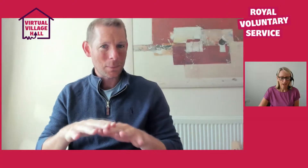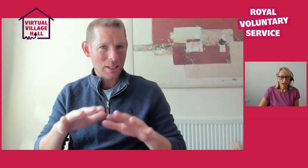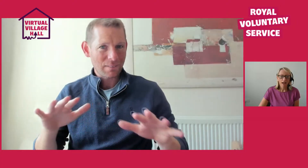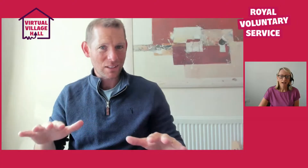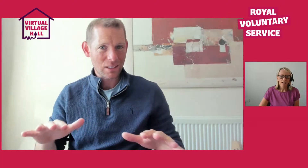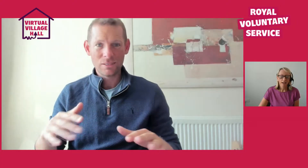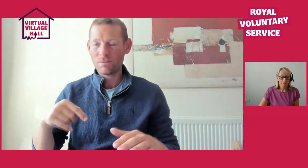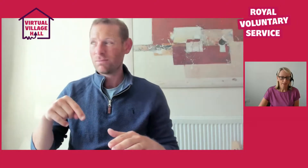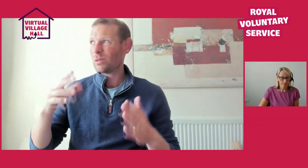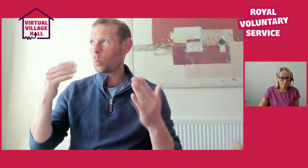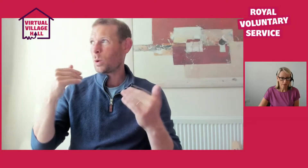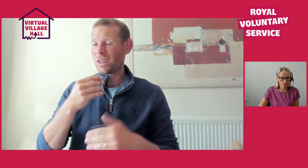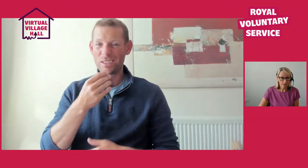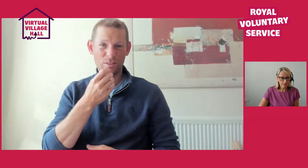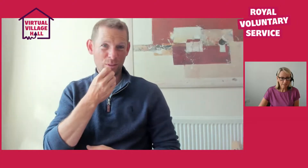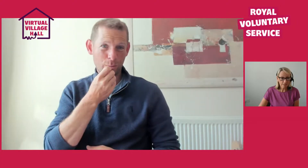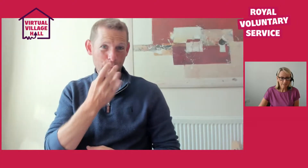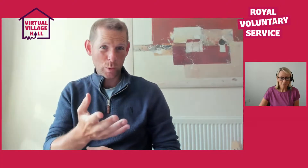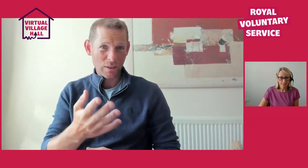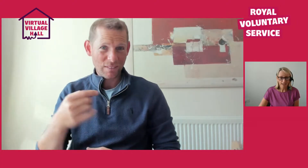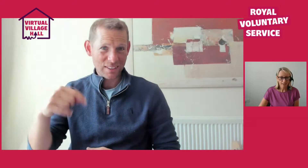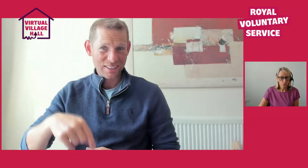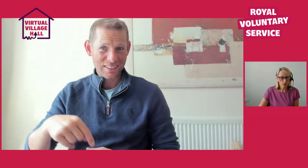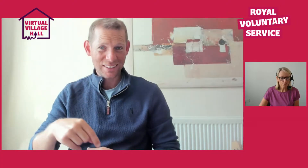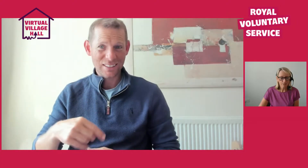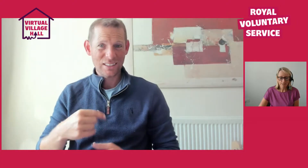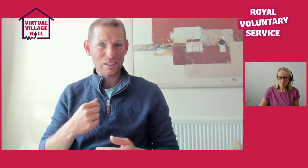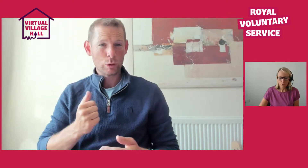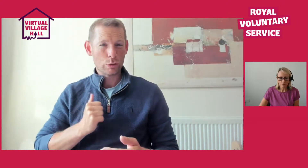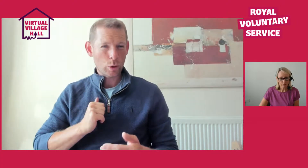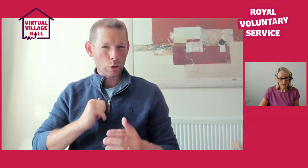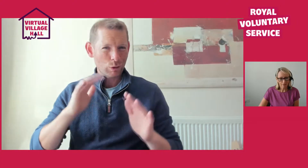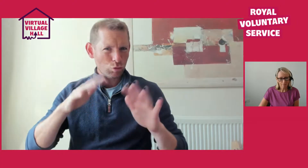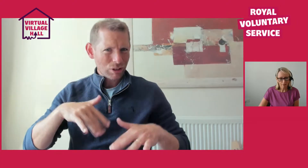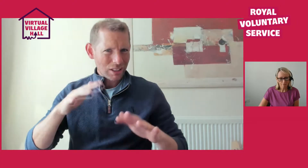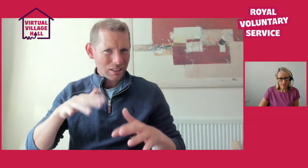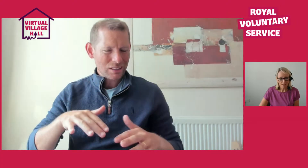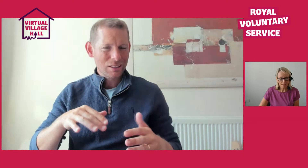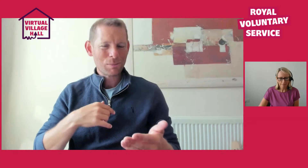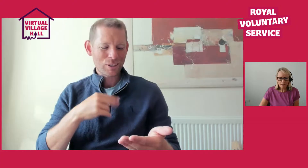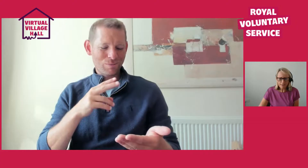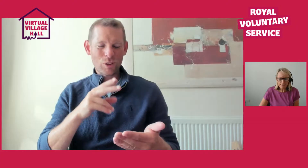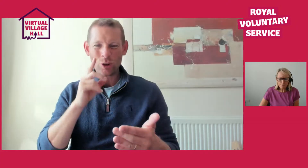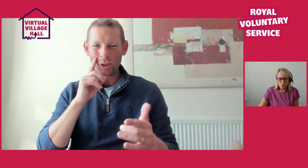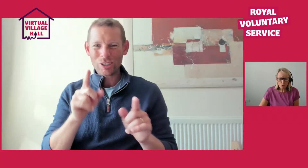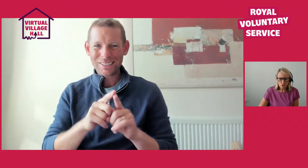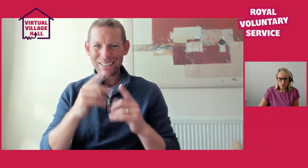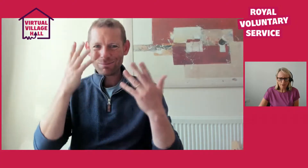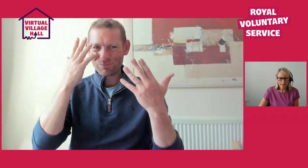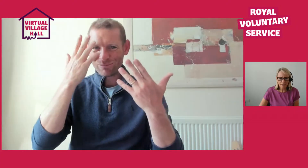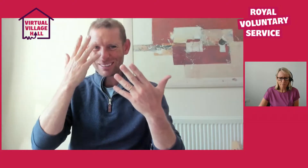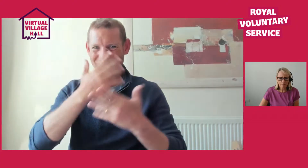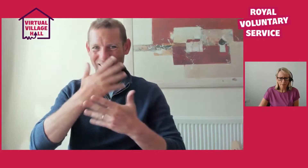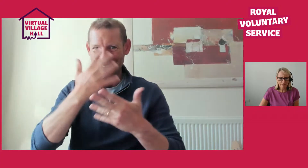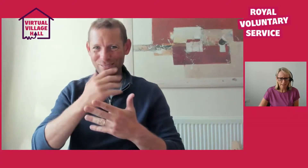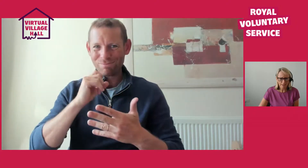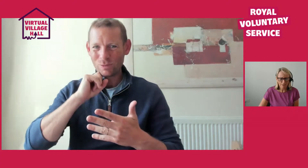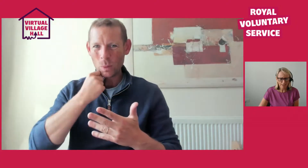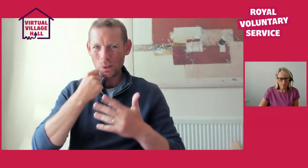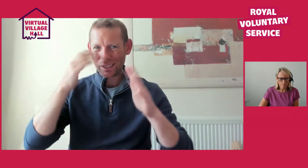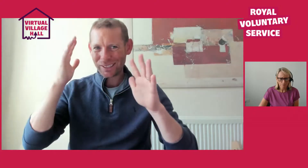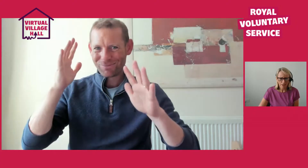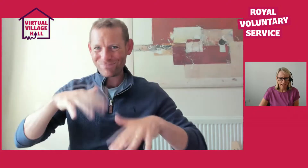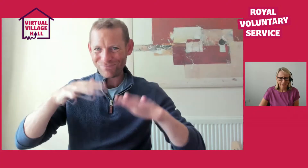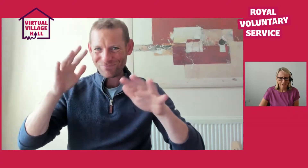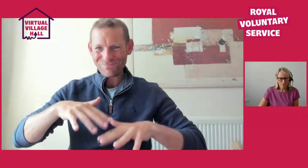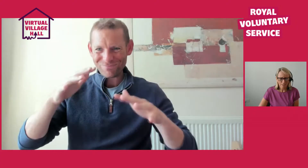beautiful. I am based in Belfast today. The weather is still beautiful here in Belfast. I think it's supposed to rain maybe this